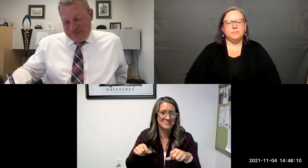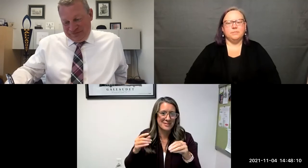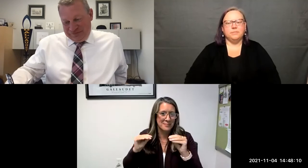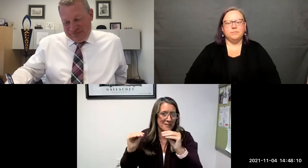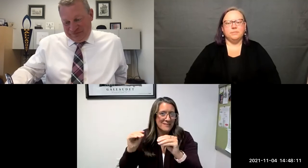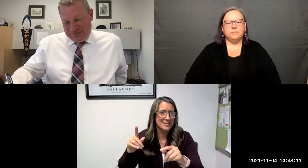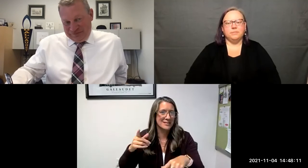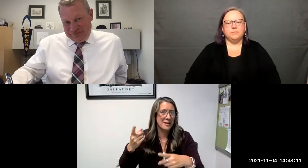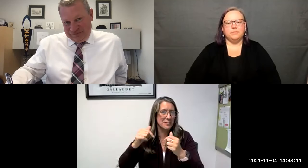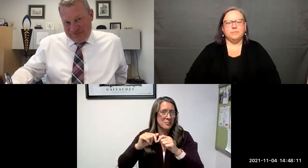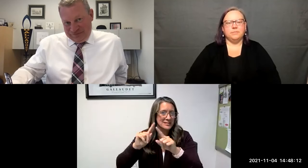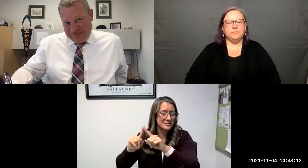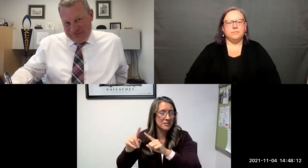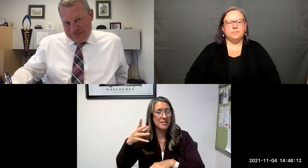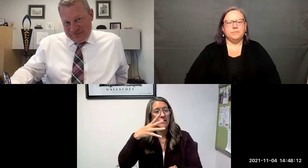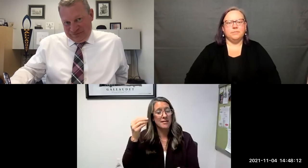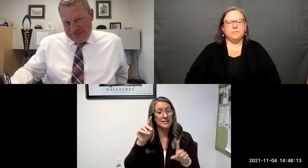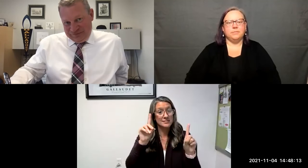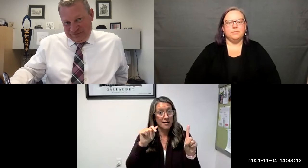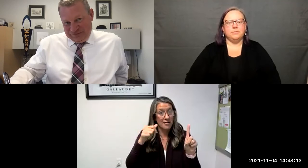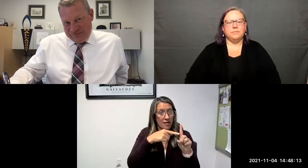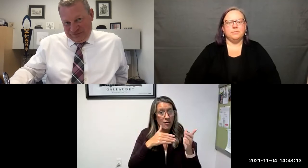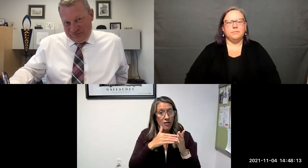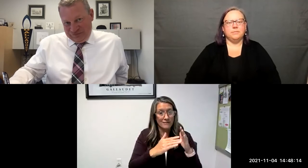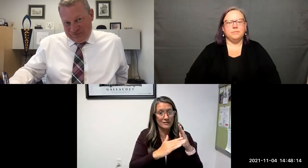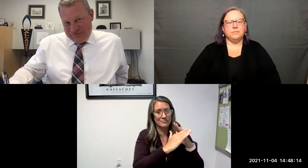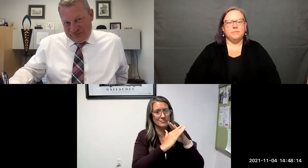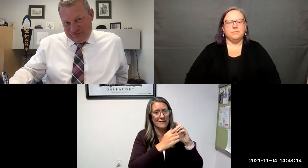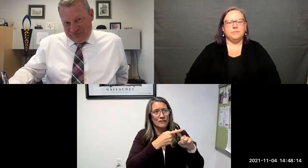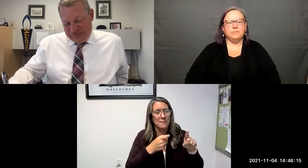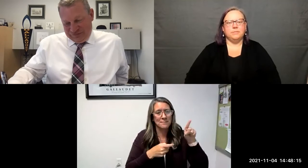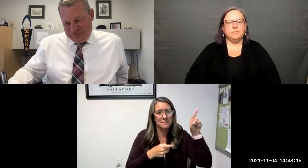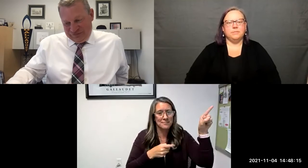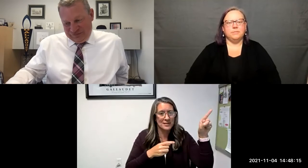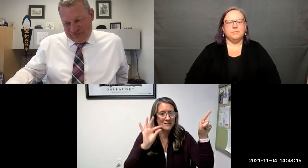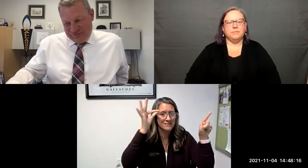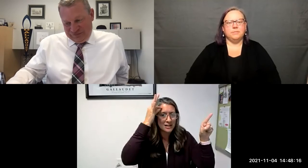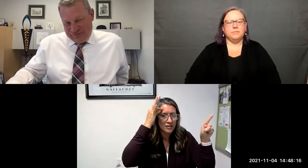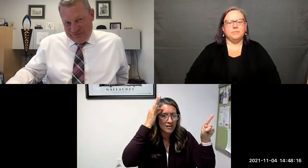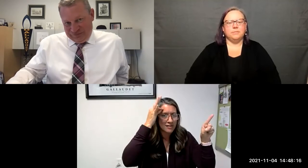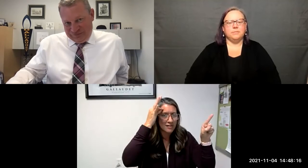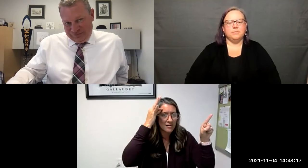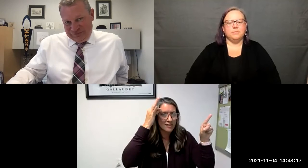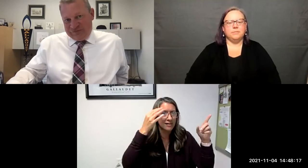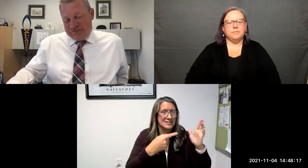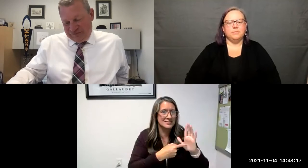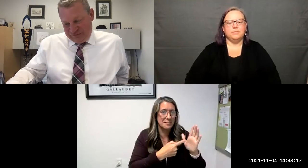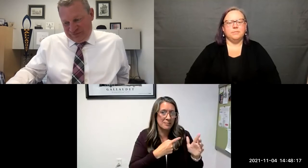data-driven conversation. That's what helps us move and make changes. So the data often is a barrier because we're looking